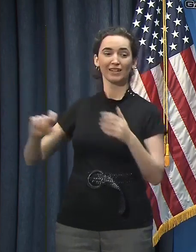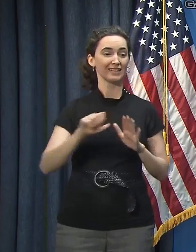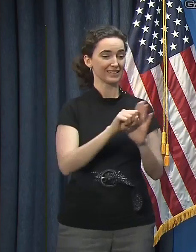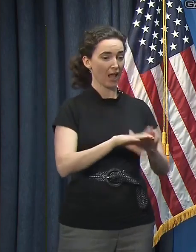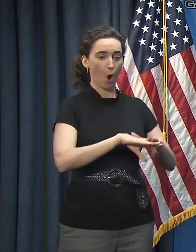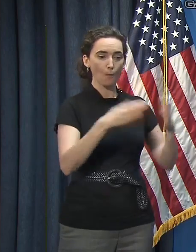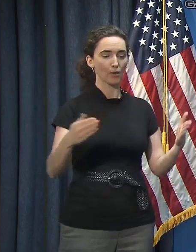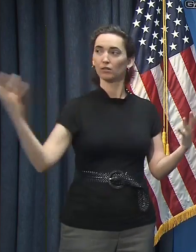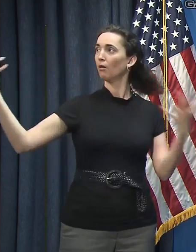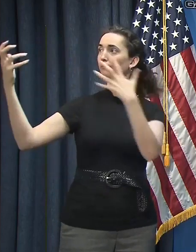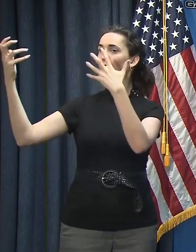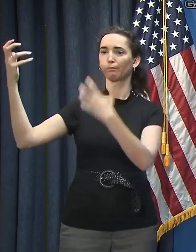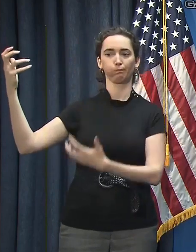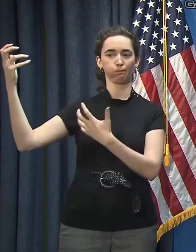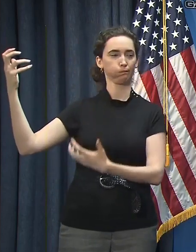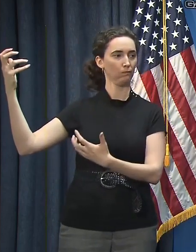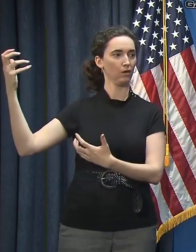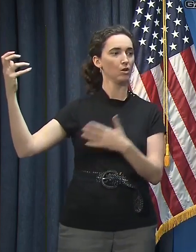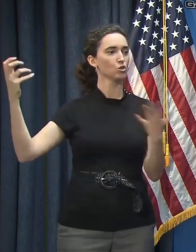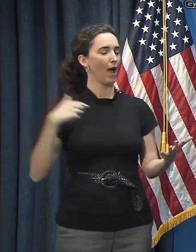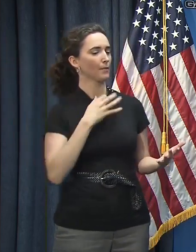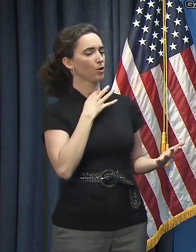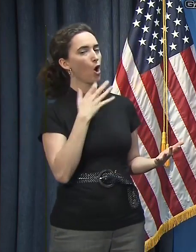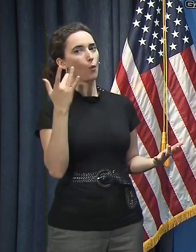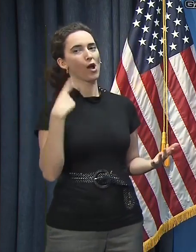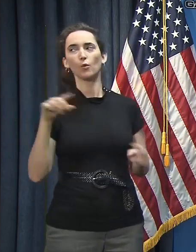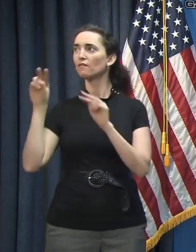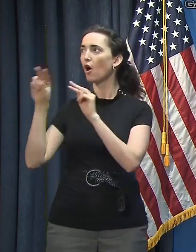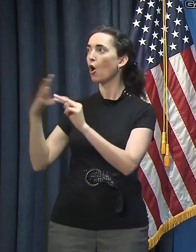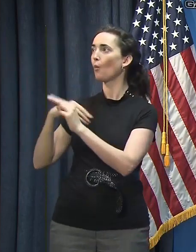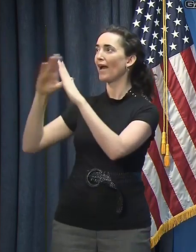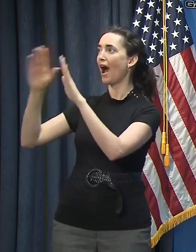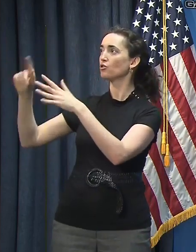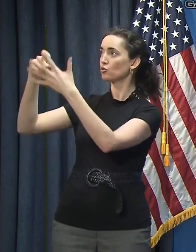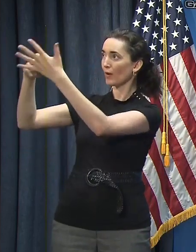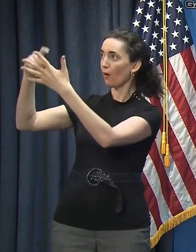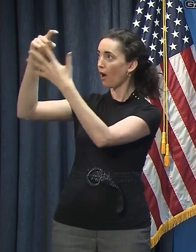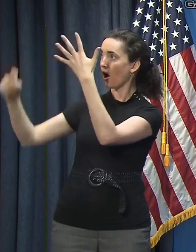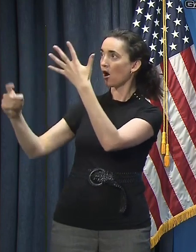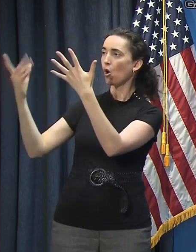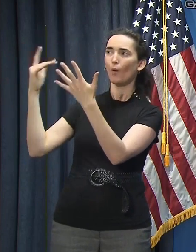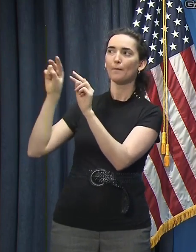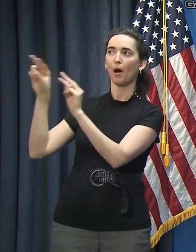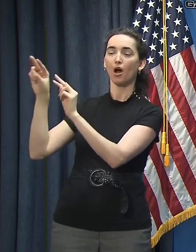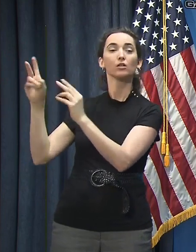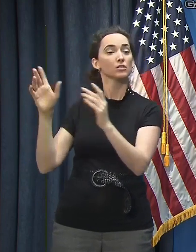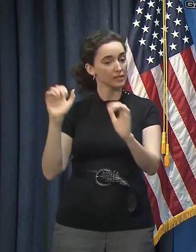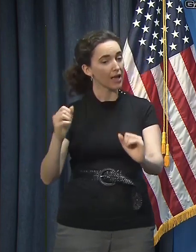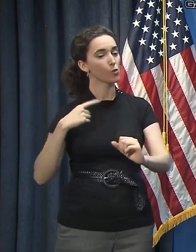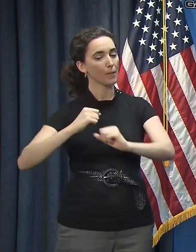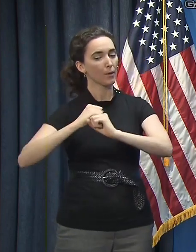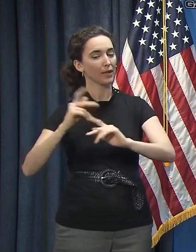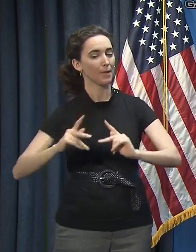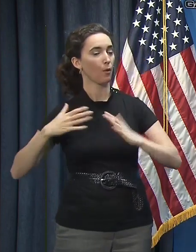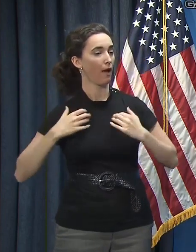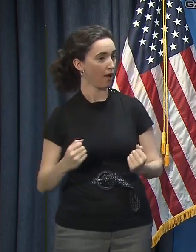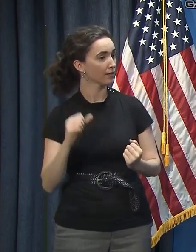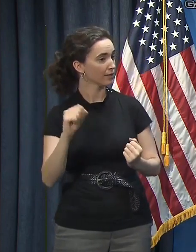guess I'm questioning, why are we paying attention to the criteria of the White House? I mean, I understand we're protecting public health,